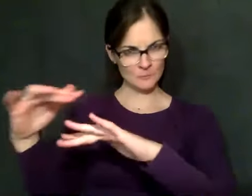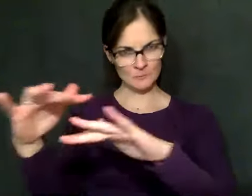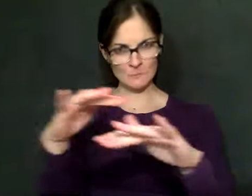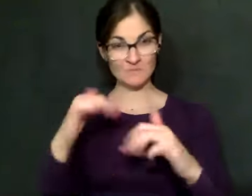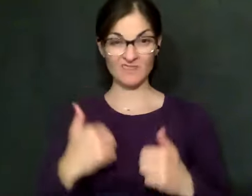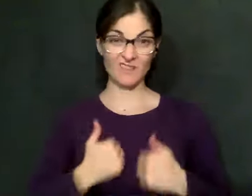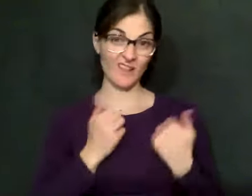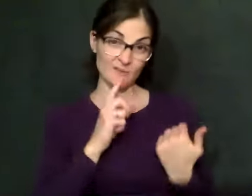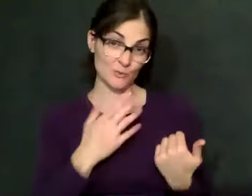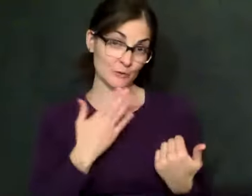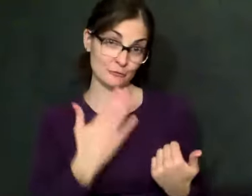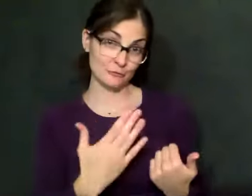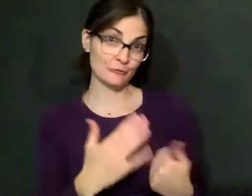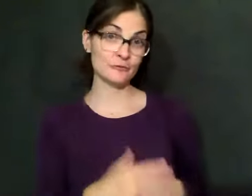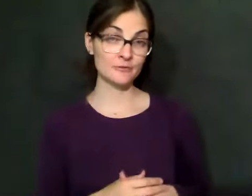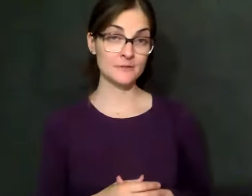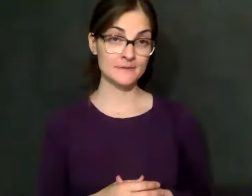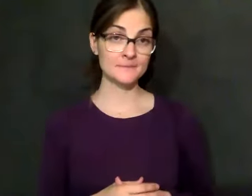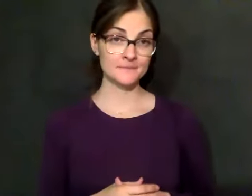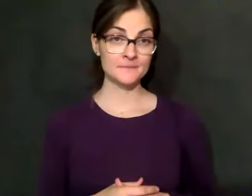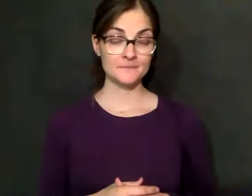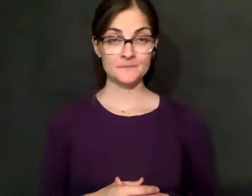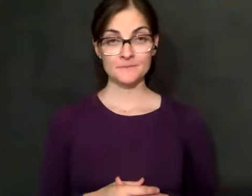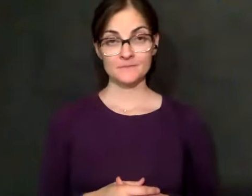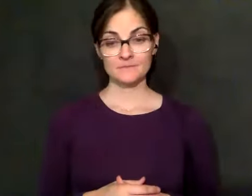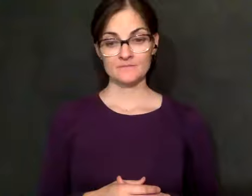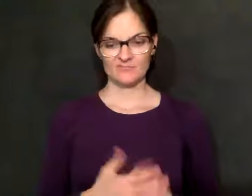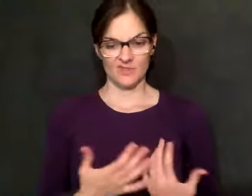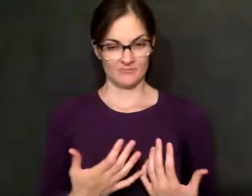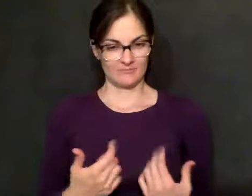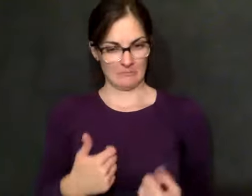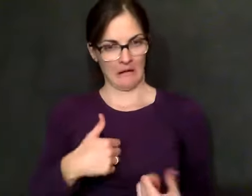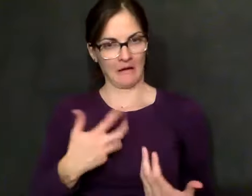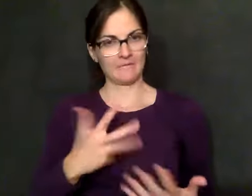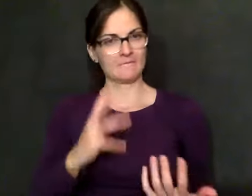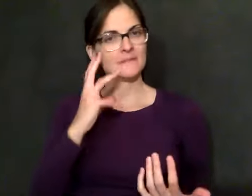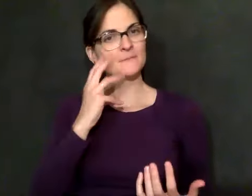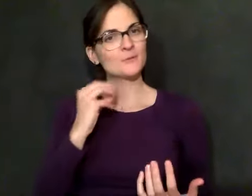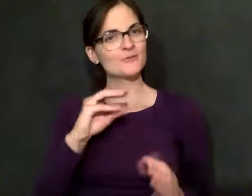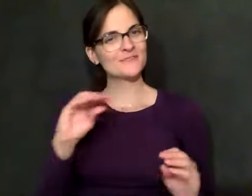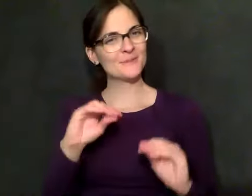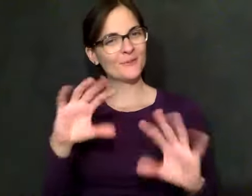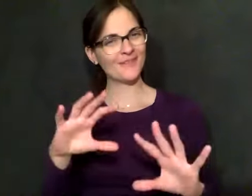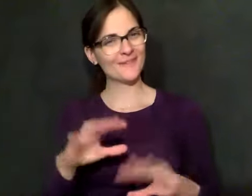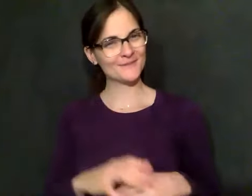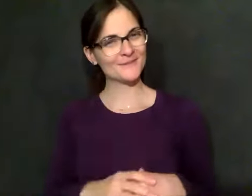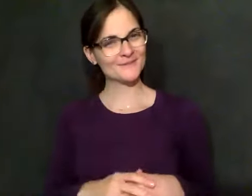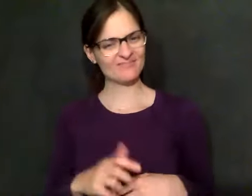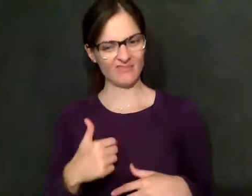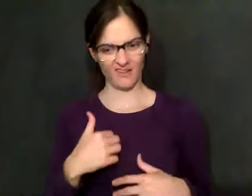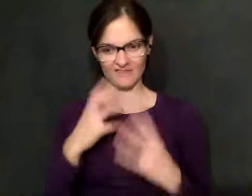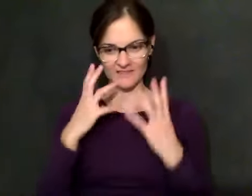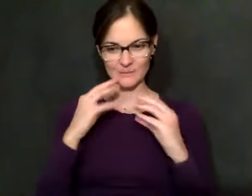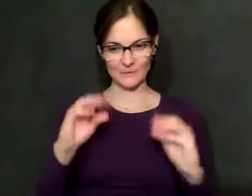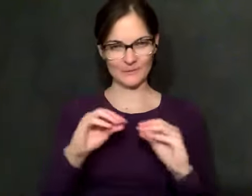life has been good. So the miracle happened. I've been more serene. I've experienced